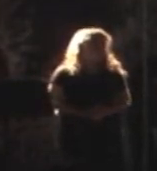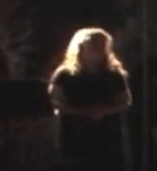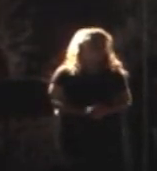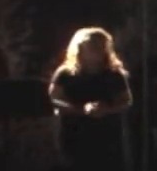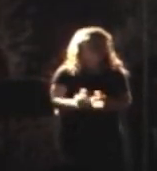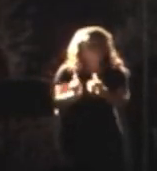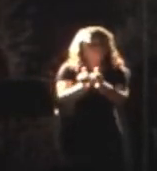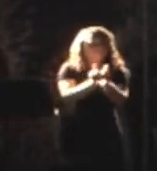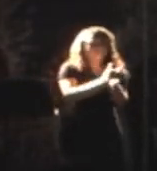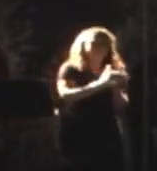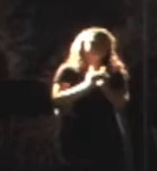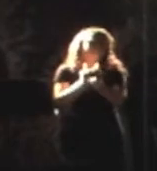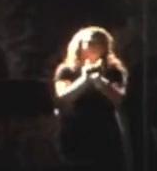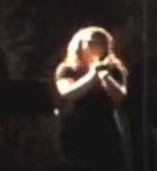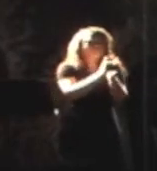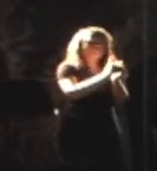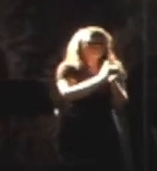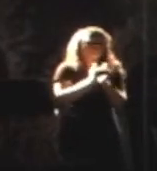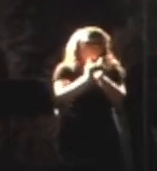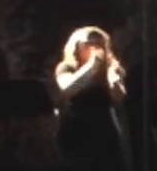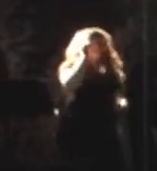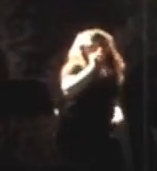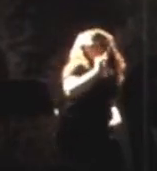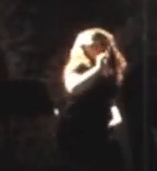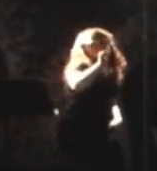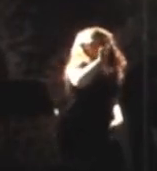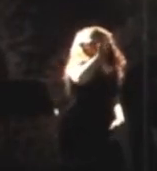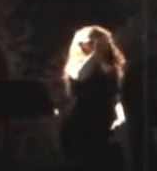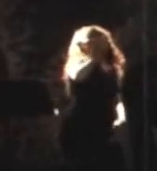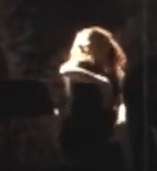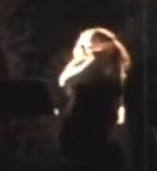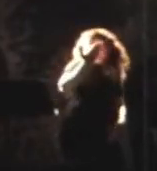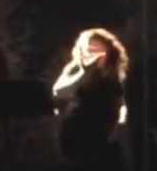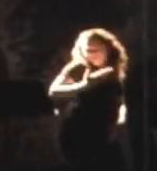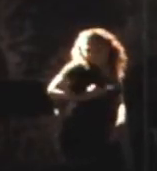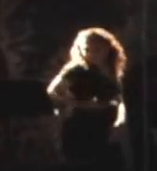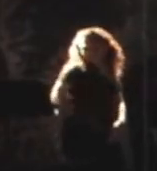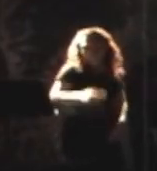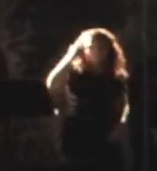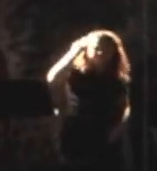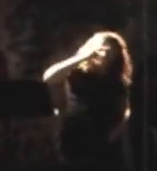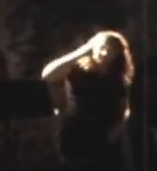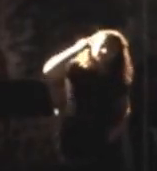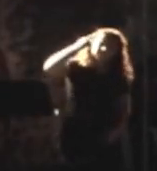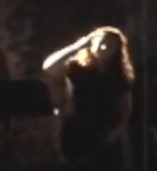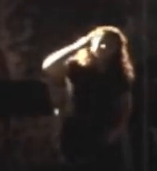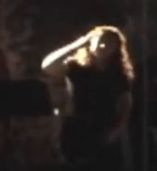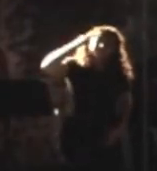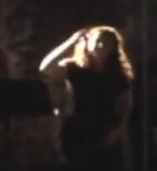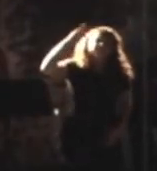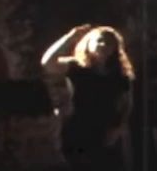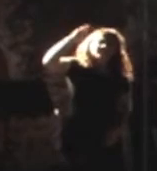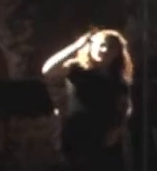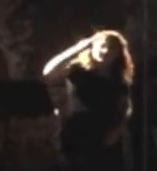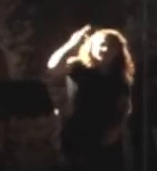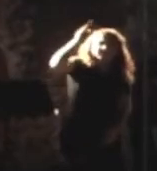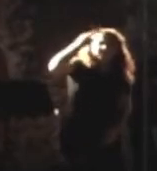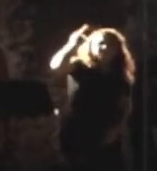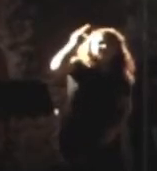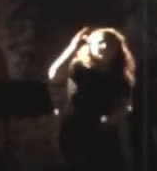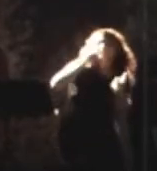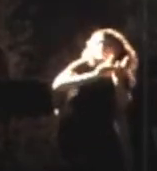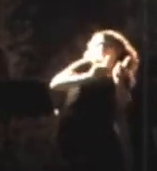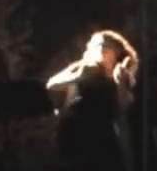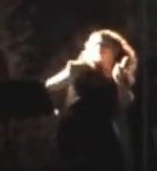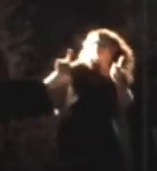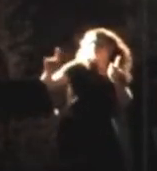Set me free Leave me be I don't want